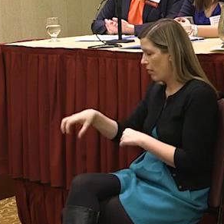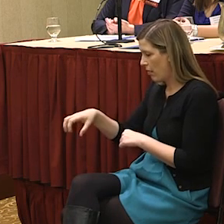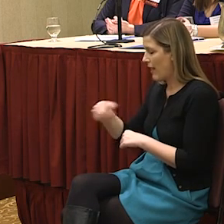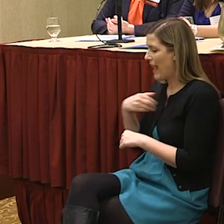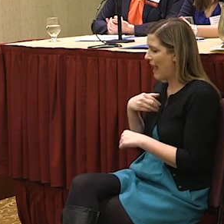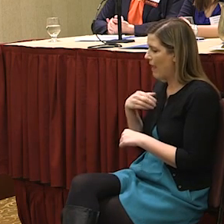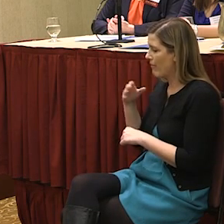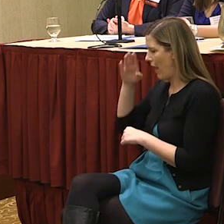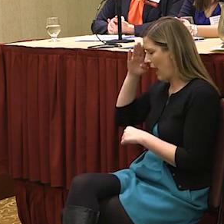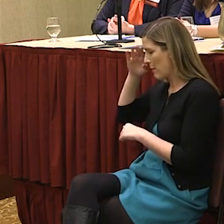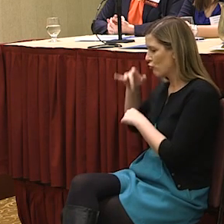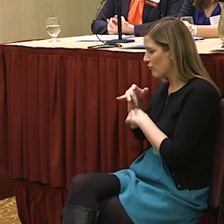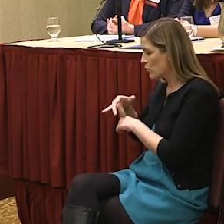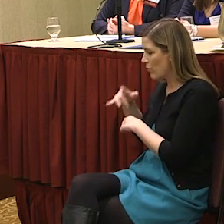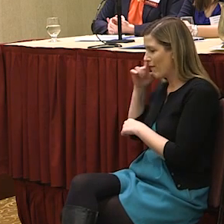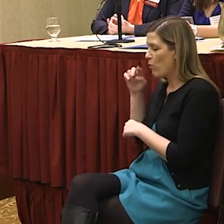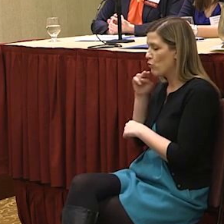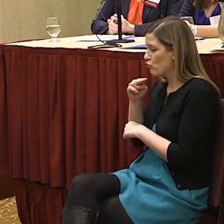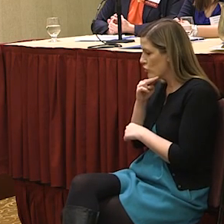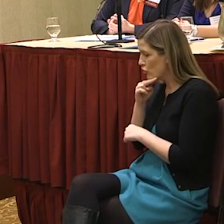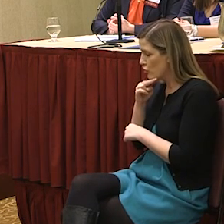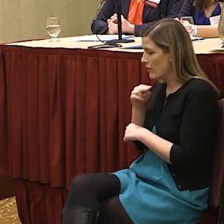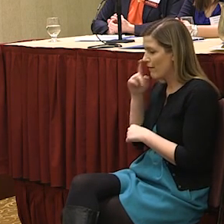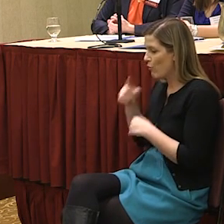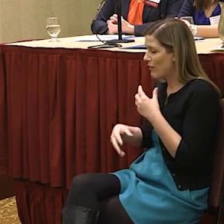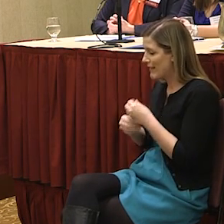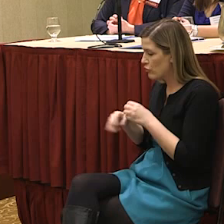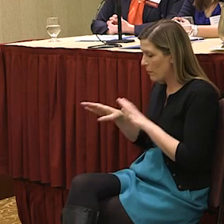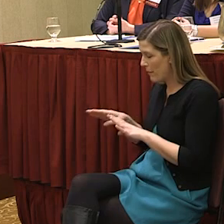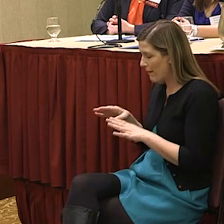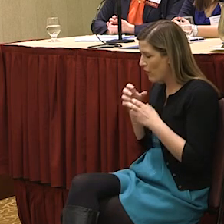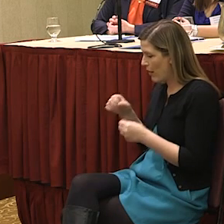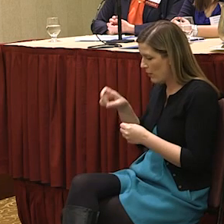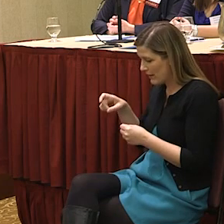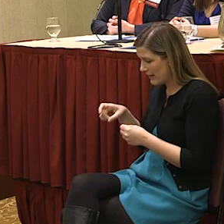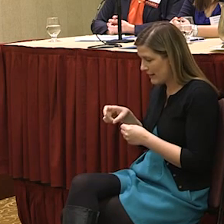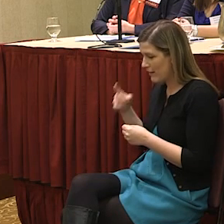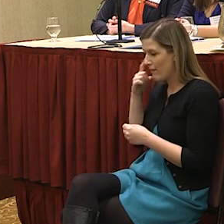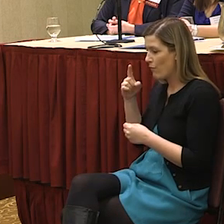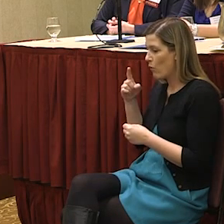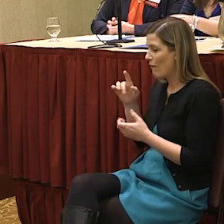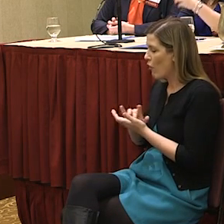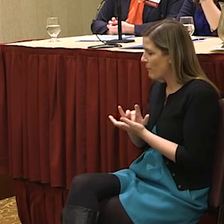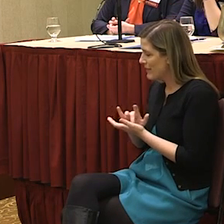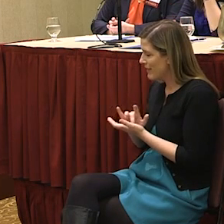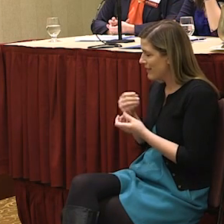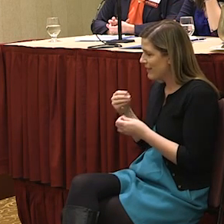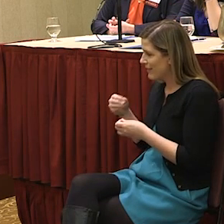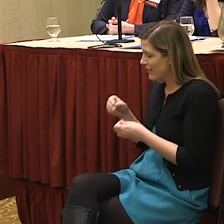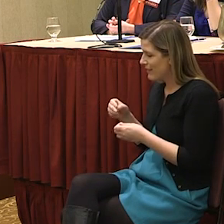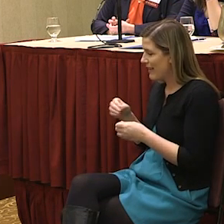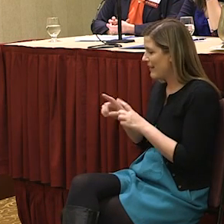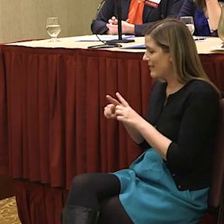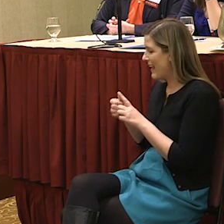resource of the hospital for nutrition, for additional behavioral health, for pharmacy, and